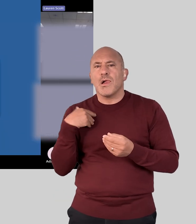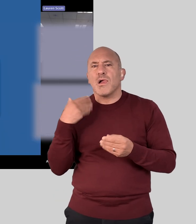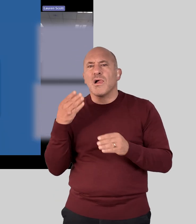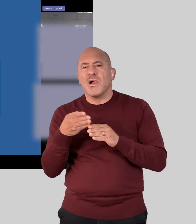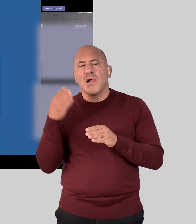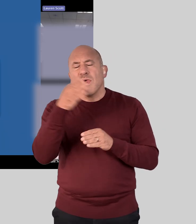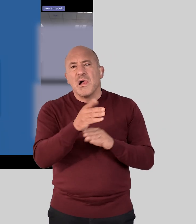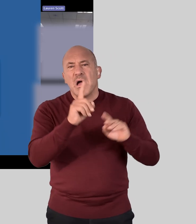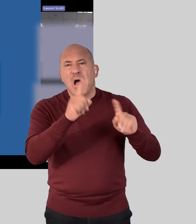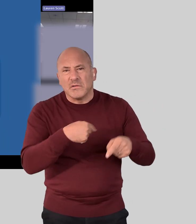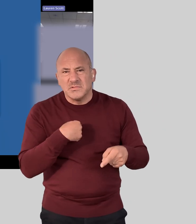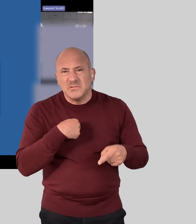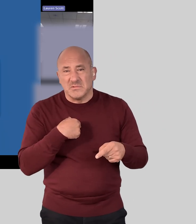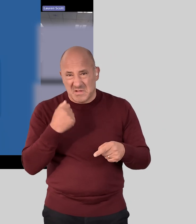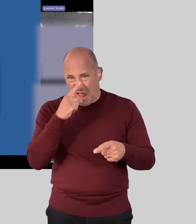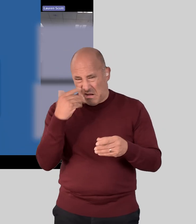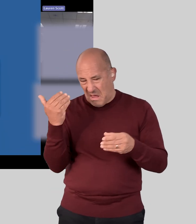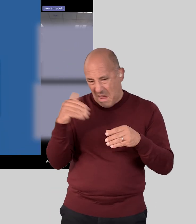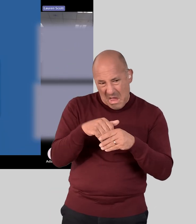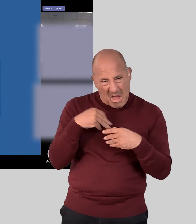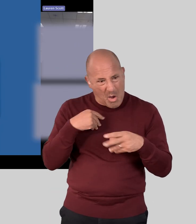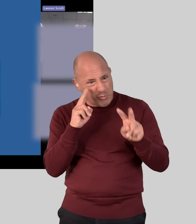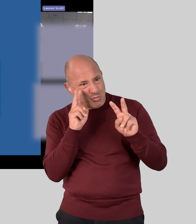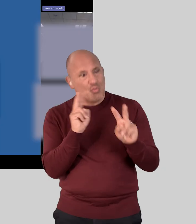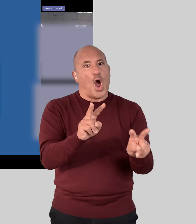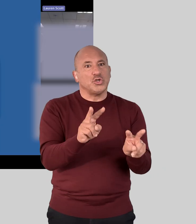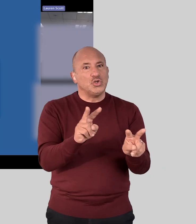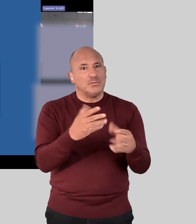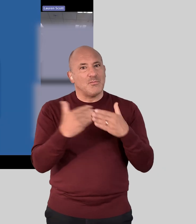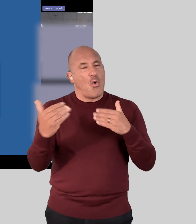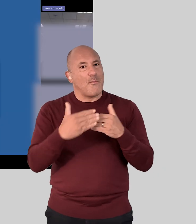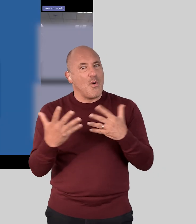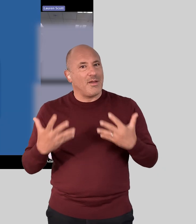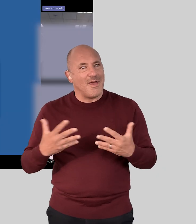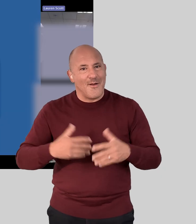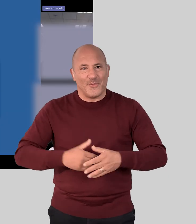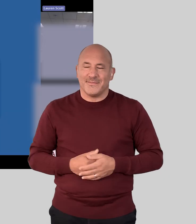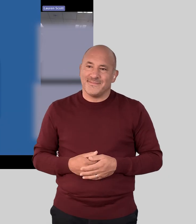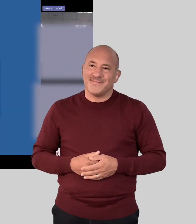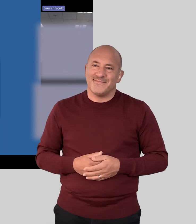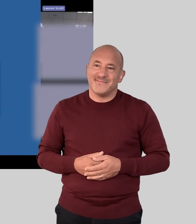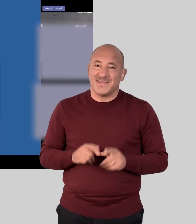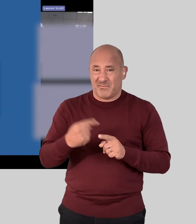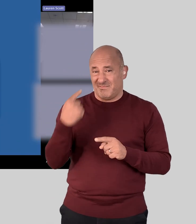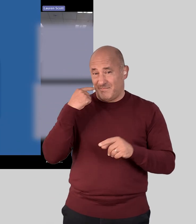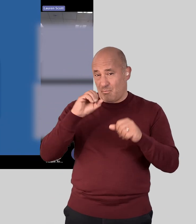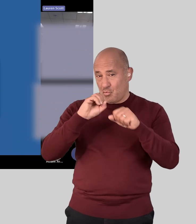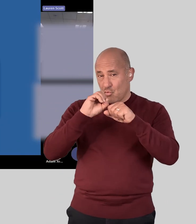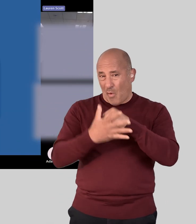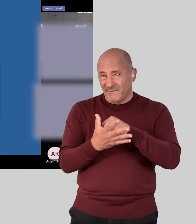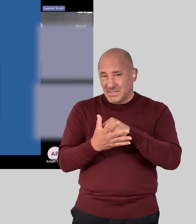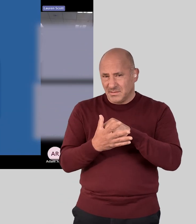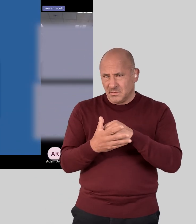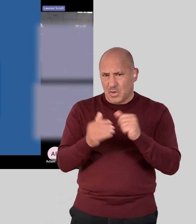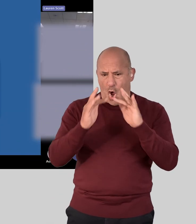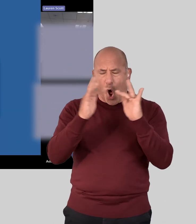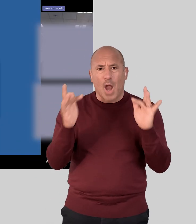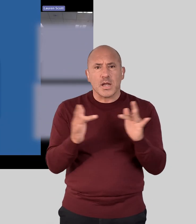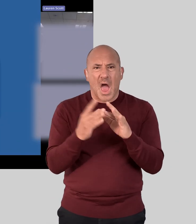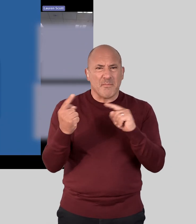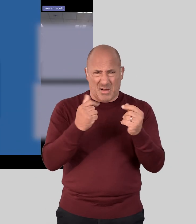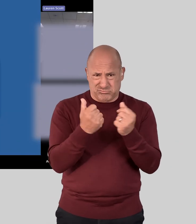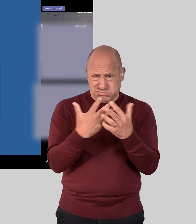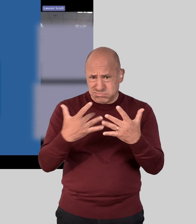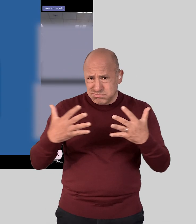who aren't able to make it to battles can participate and watch. And also, like in COVID, there was a